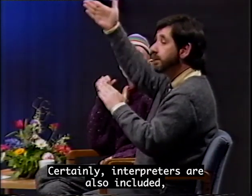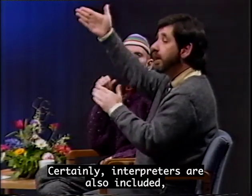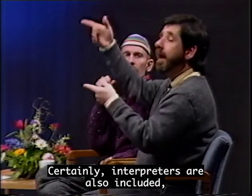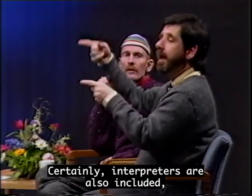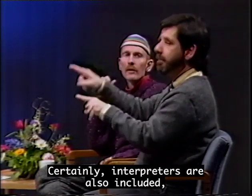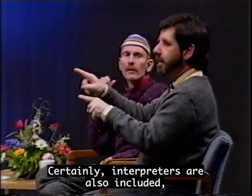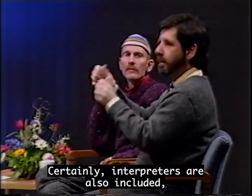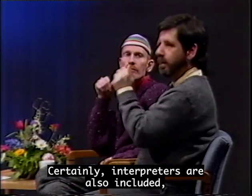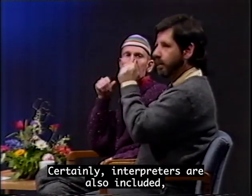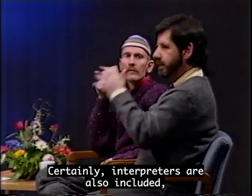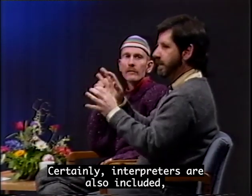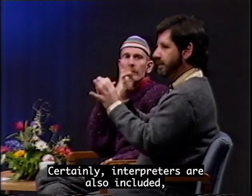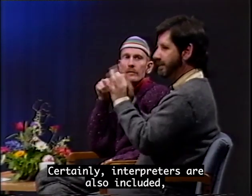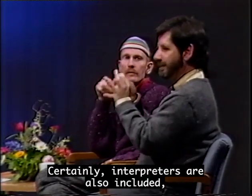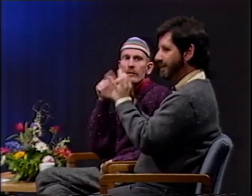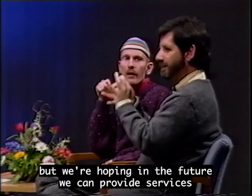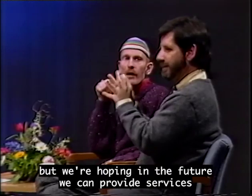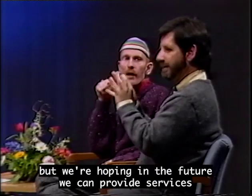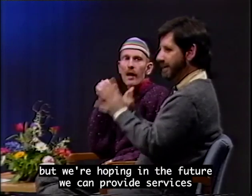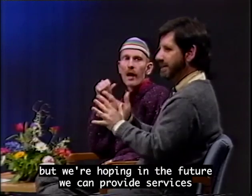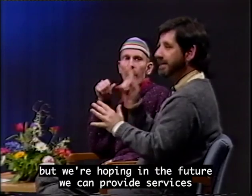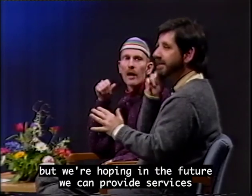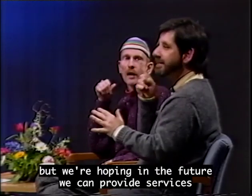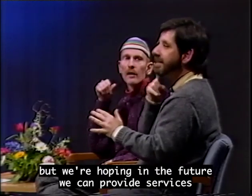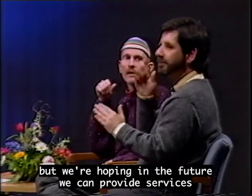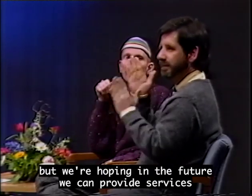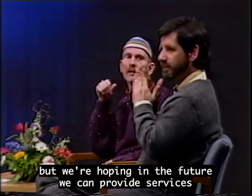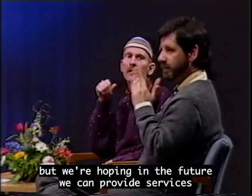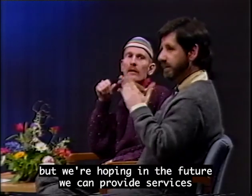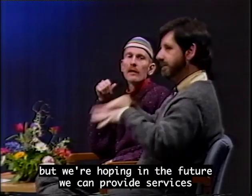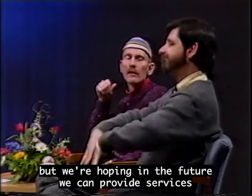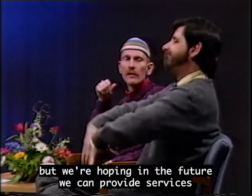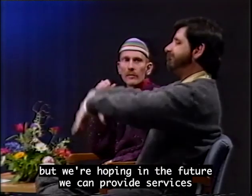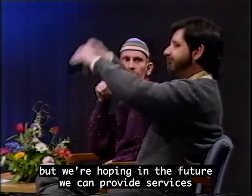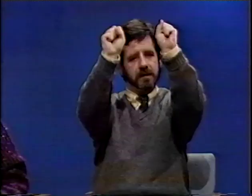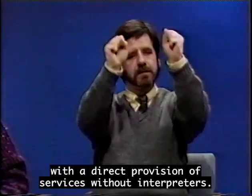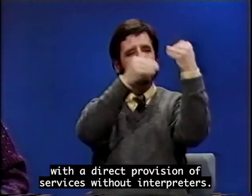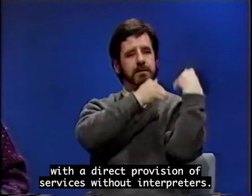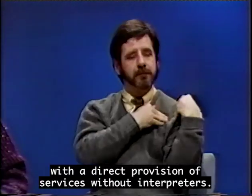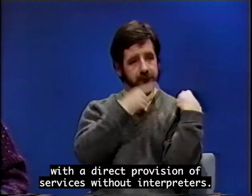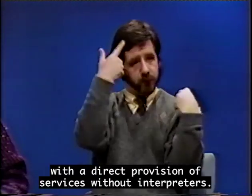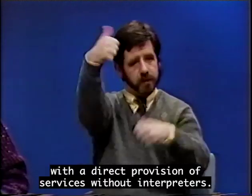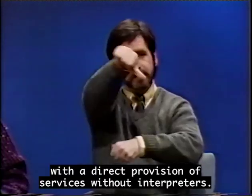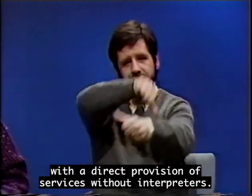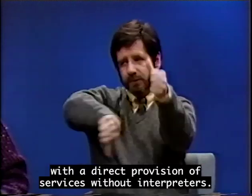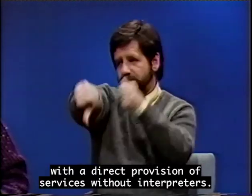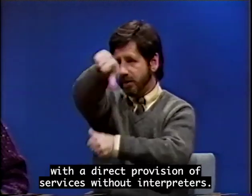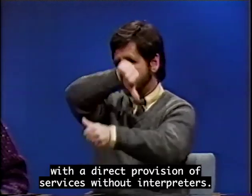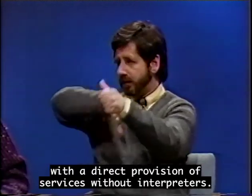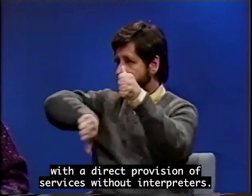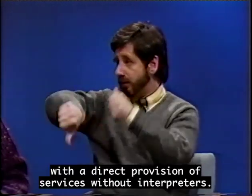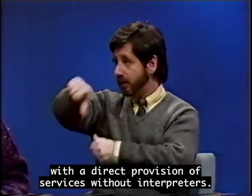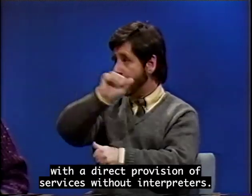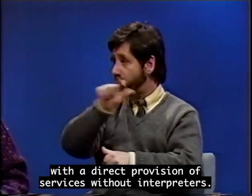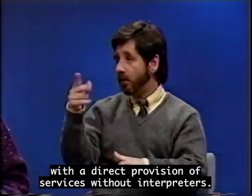are also included, but we're hoping in the future we can provide services with a direct provision of services